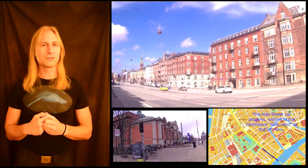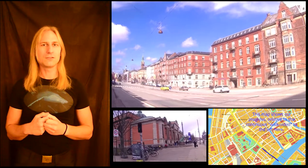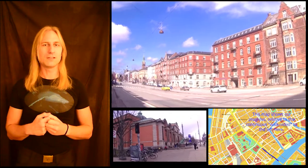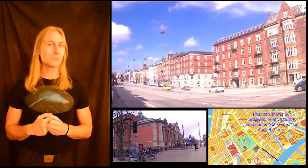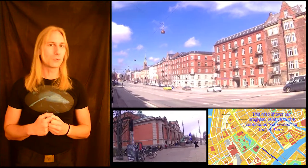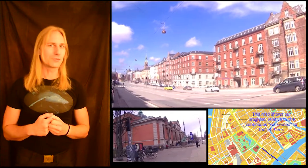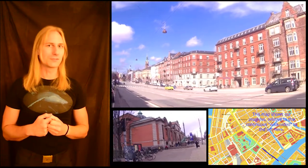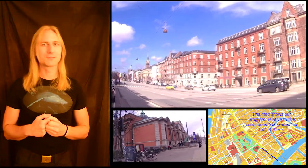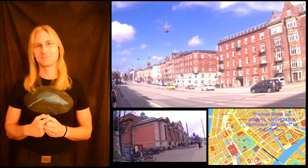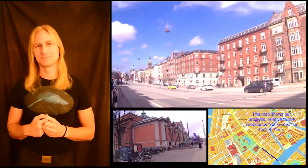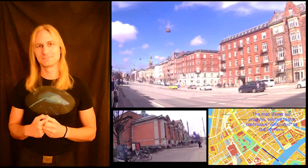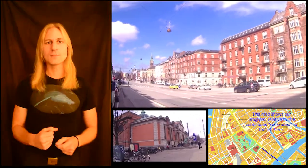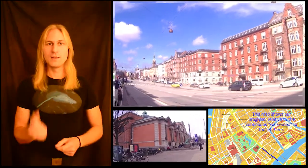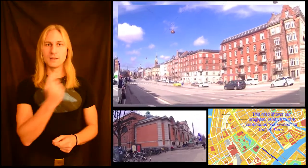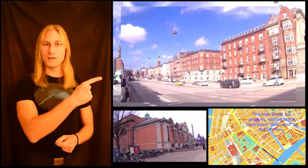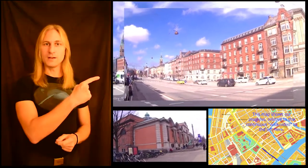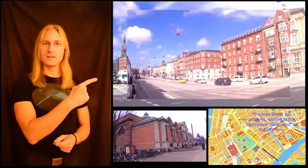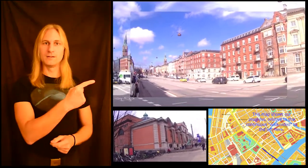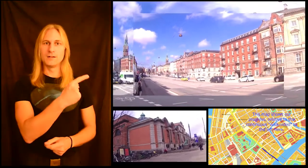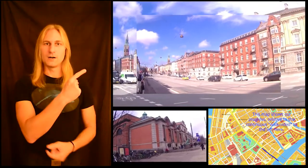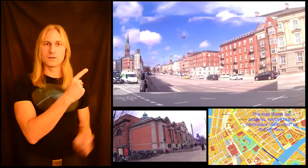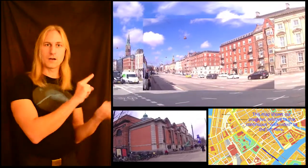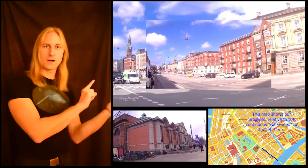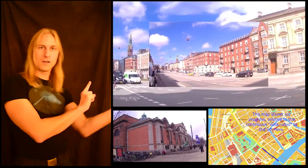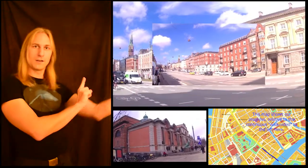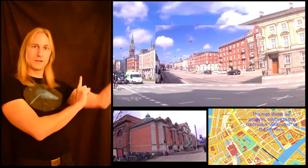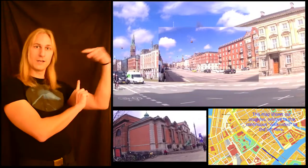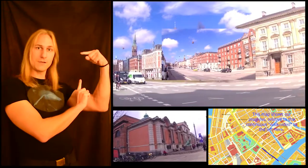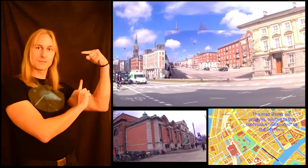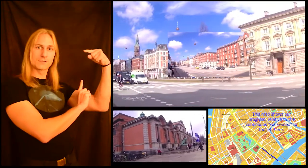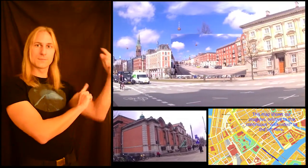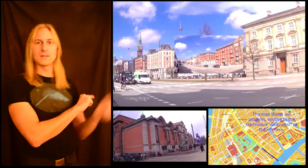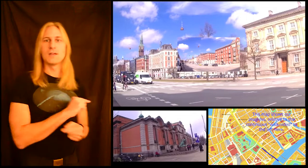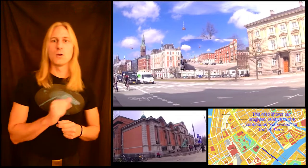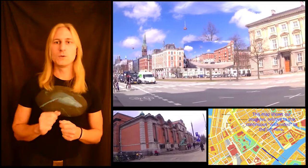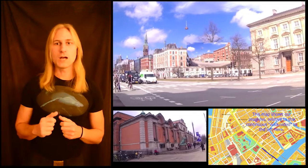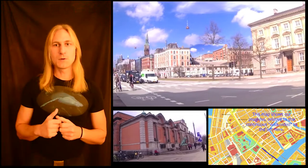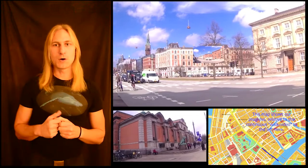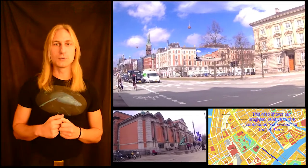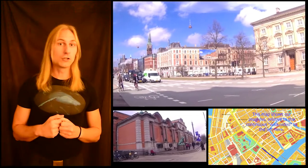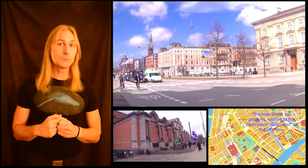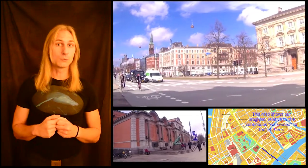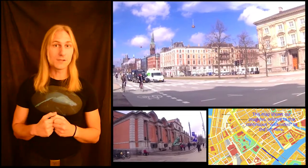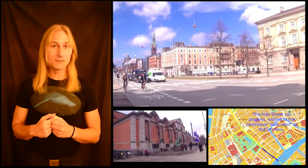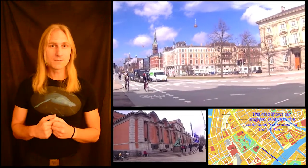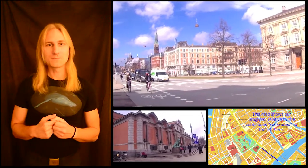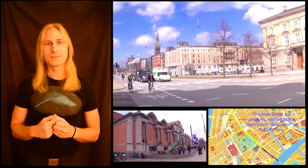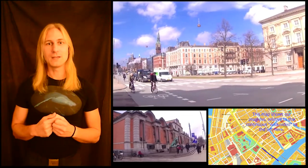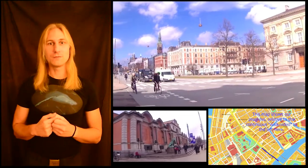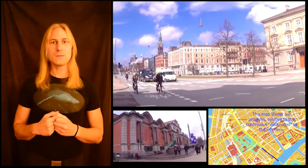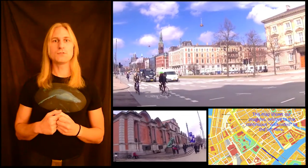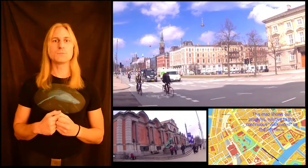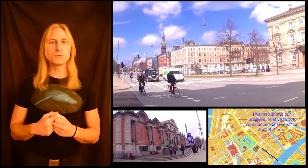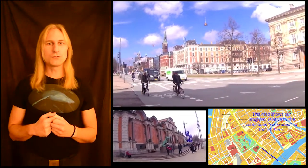big city impressions. Here, on our left, we come upon Glyptoteket,